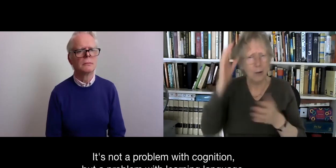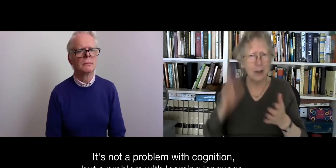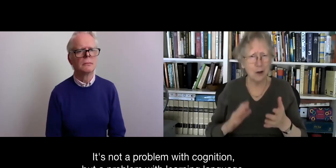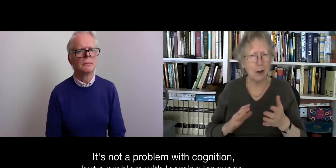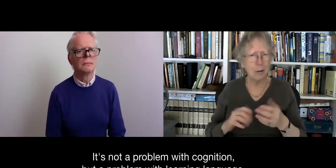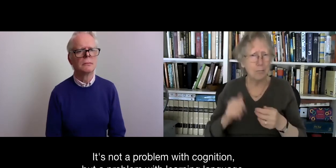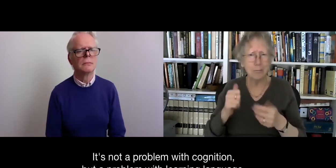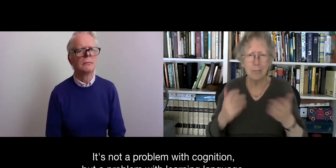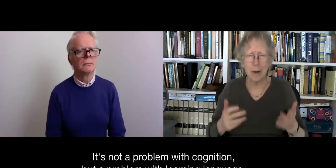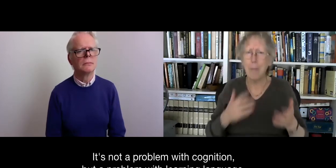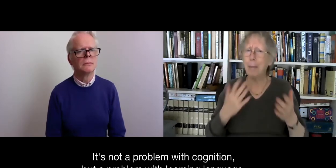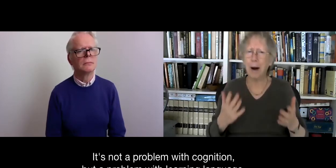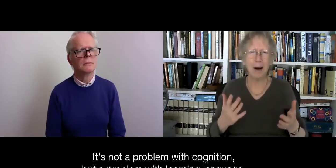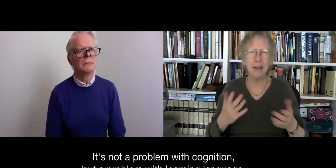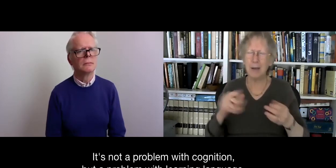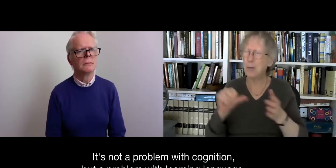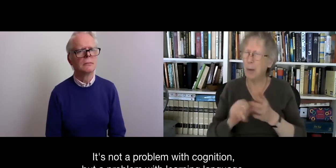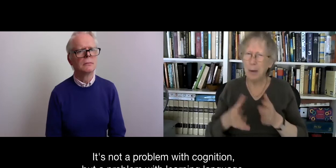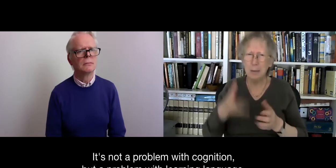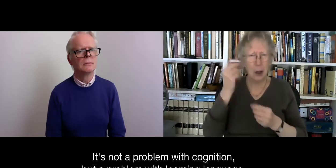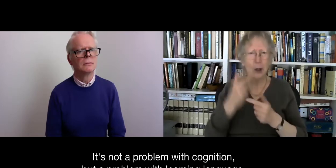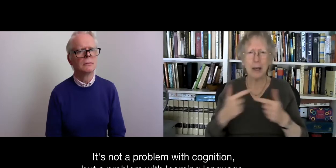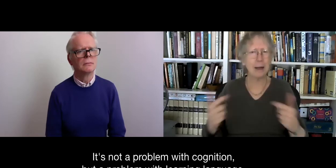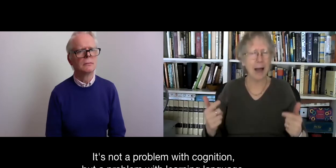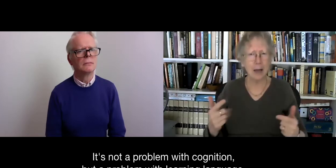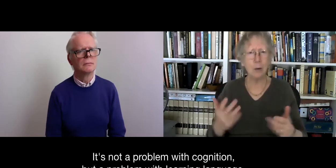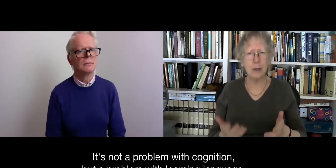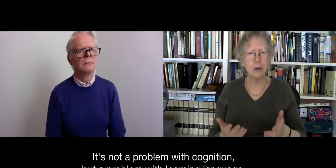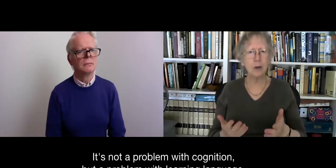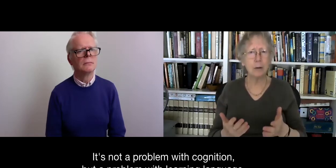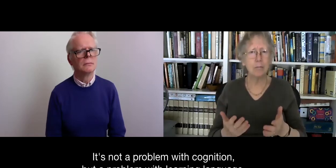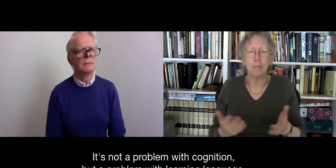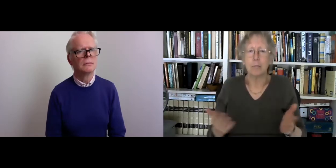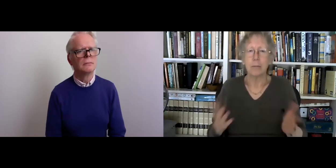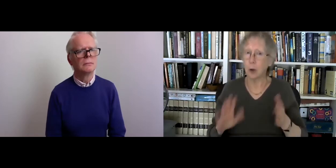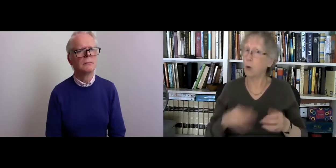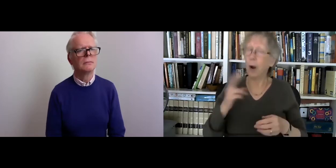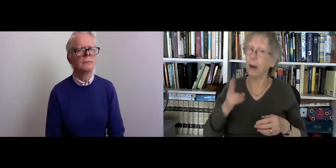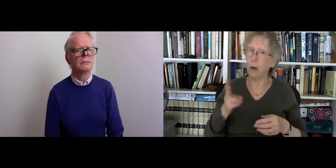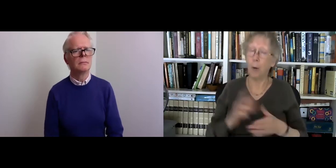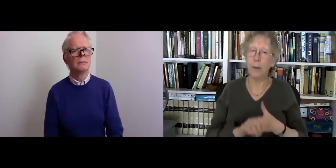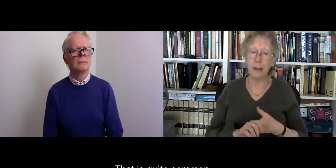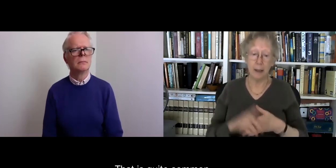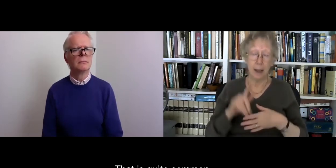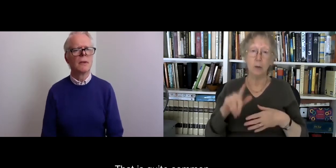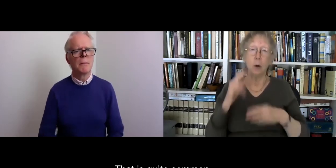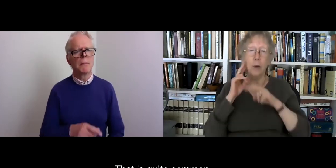So it's not a problem with cognition, but a problem with learning language. And that is quite